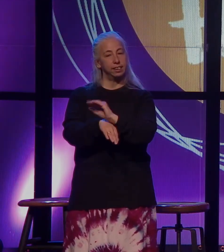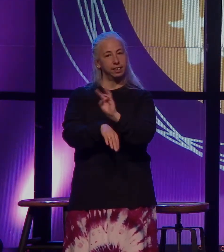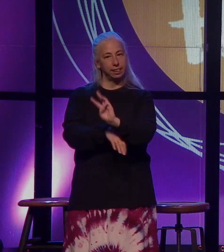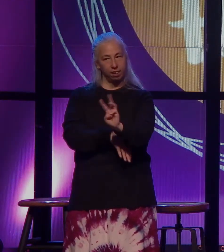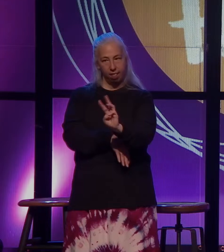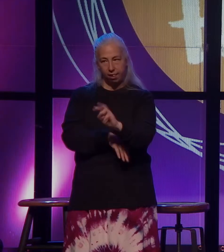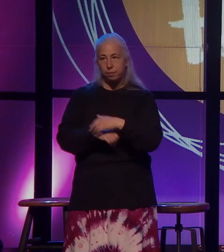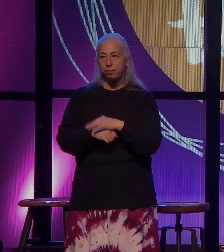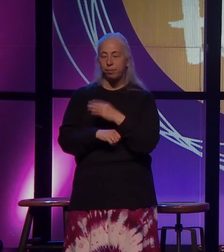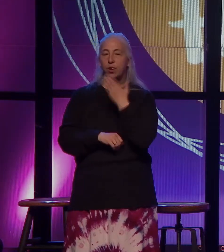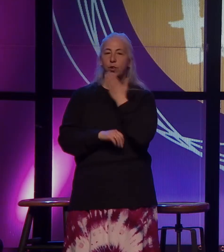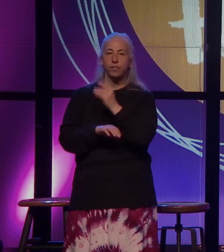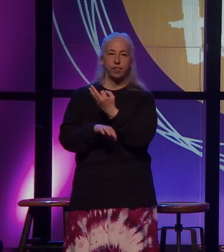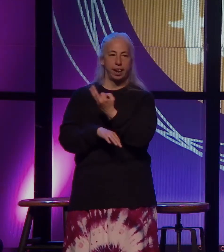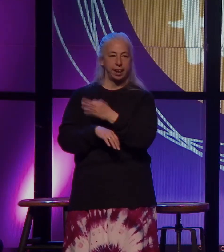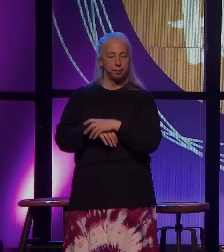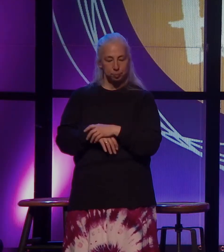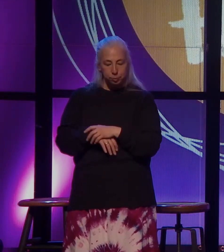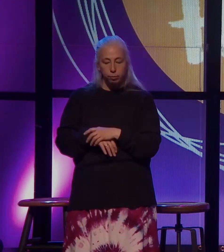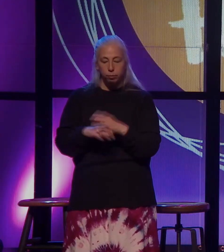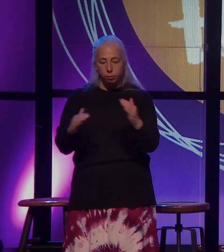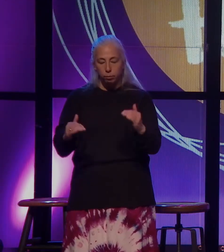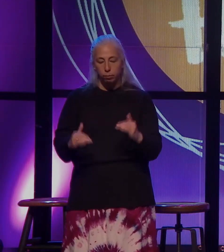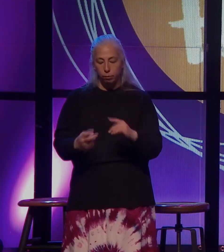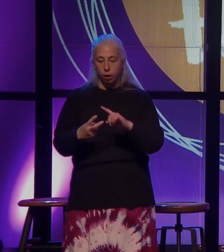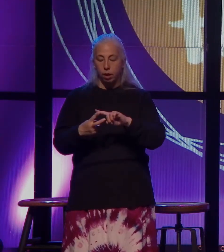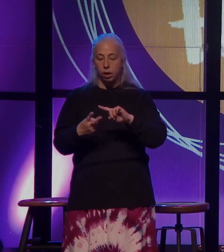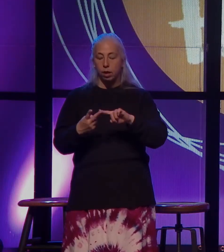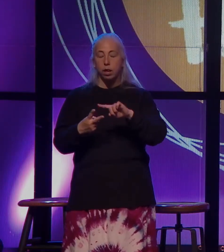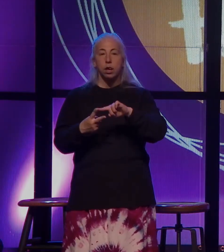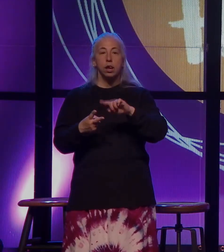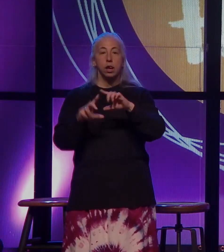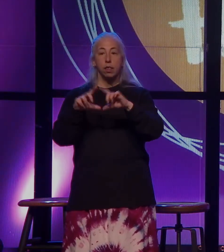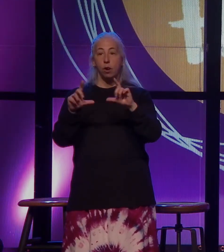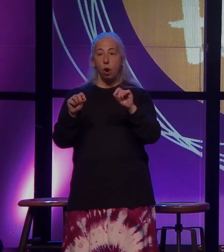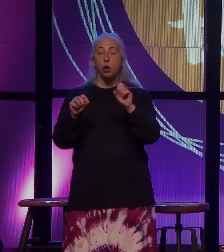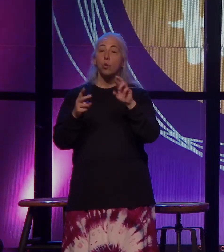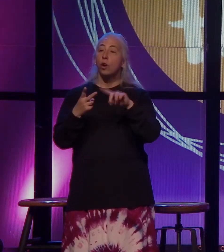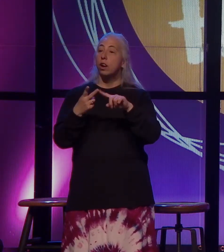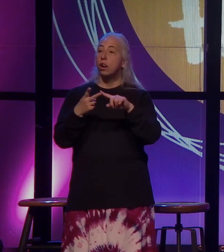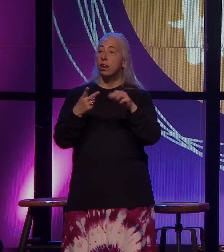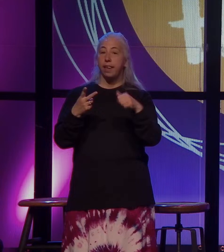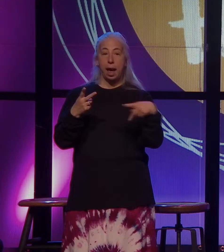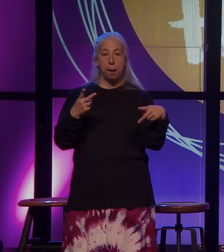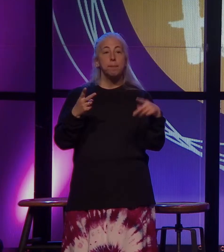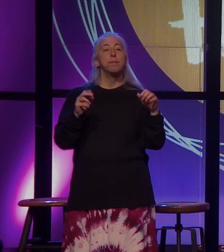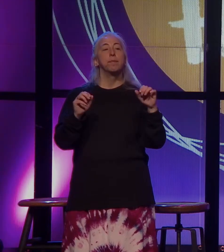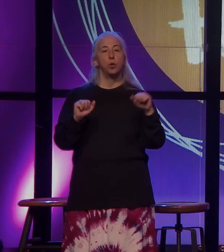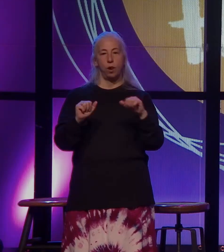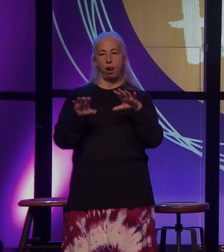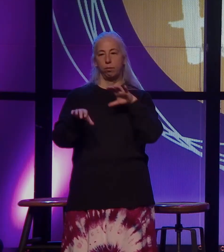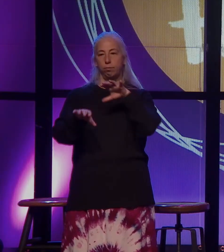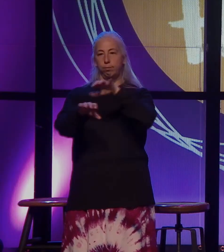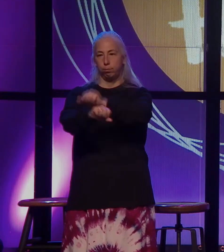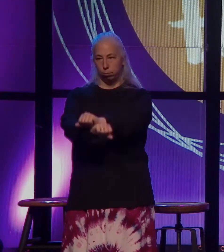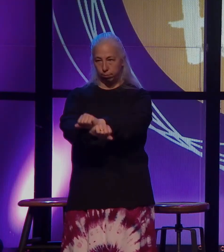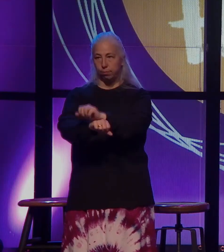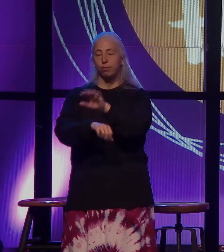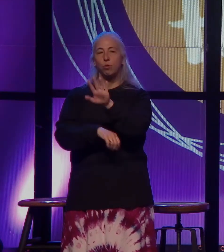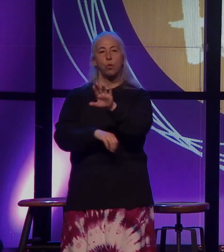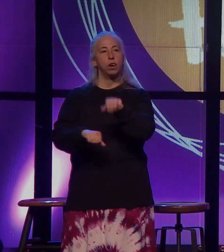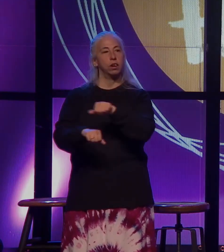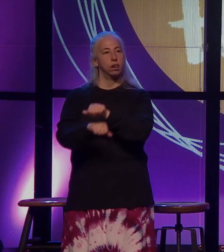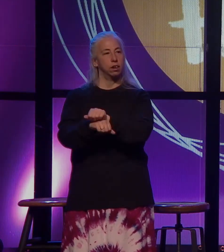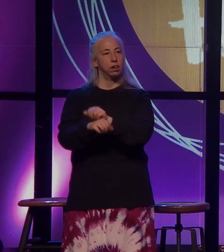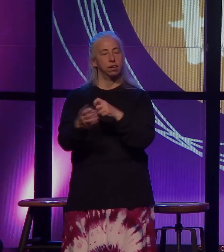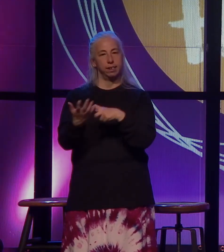back of your Connect card or in the Crossroads app is where you can go ahead and start to reserve those tickets. And if you'd be willing to